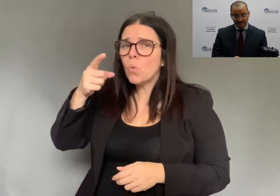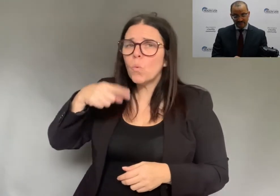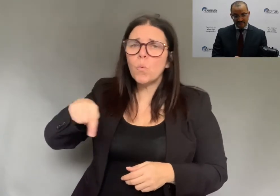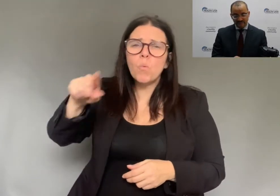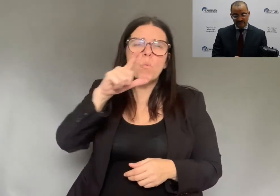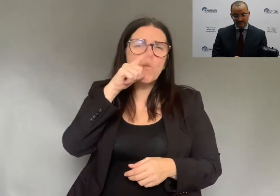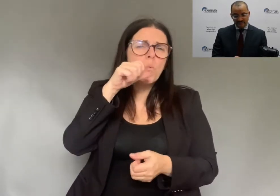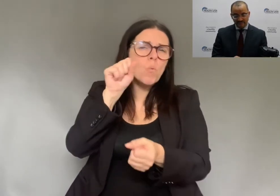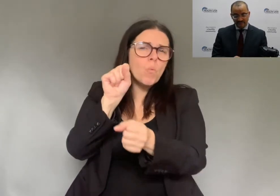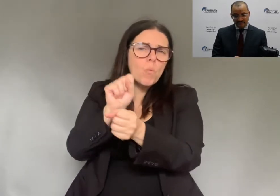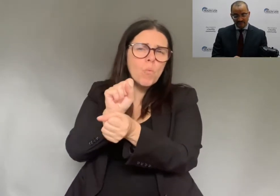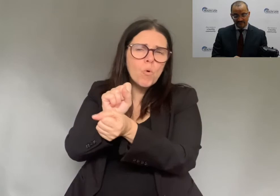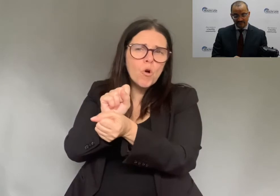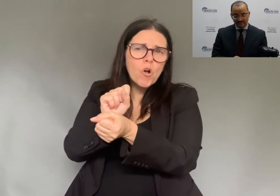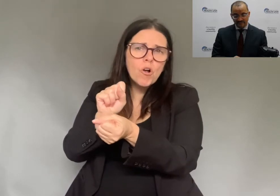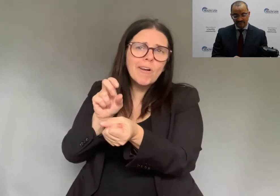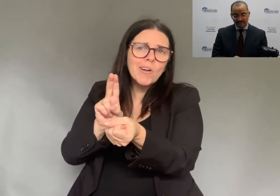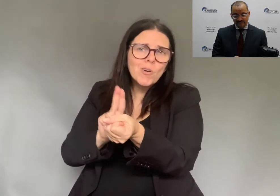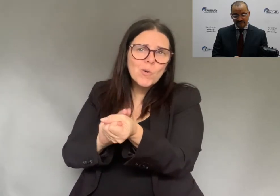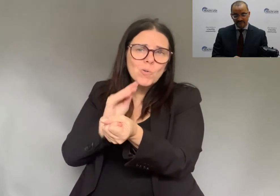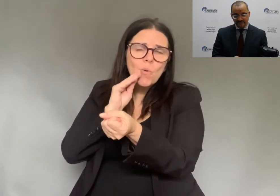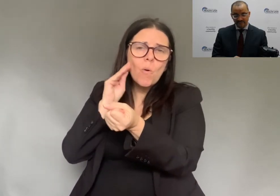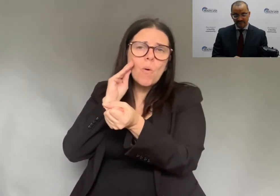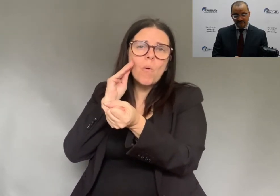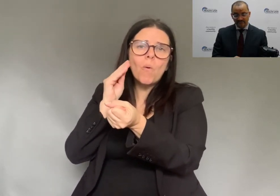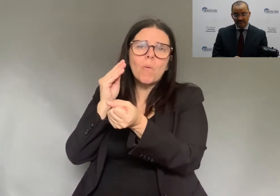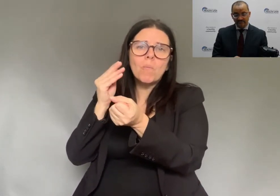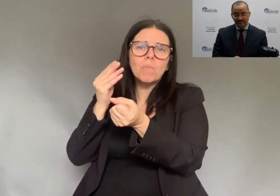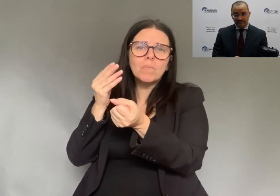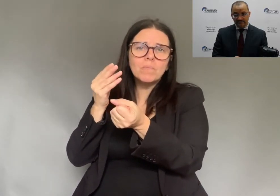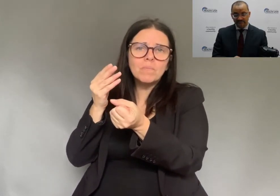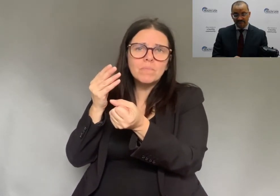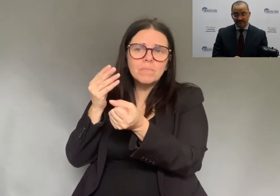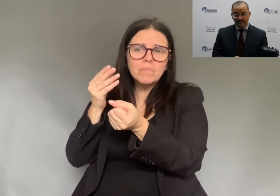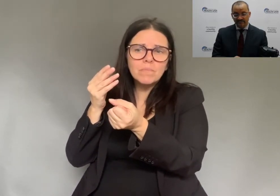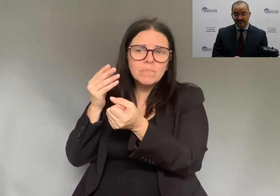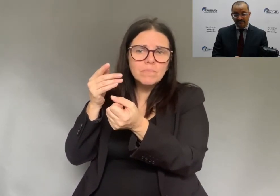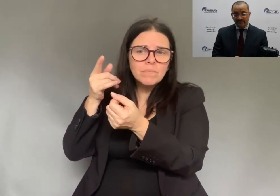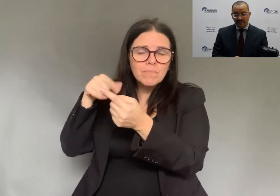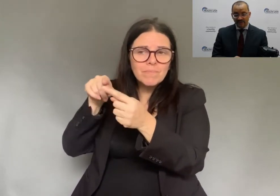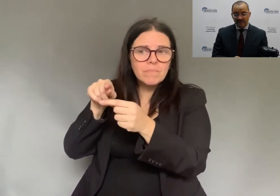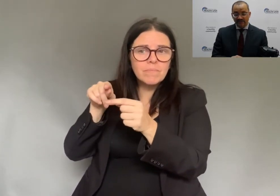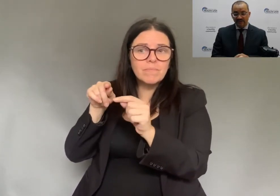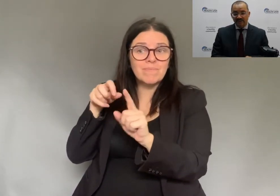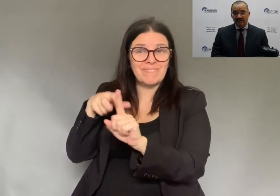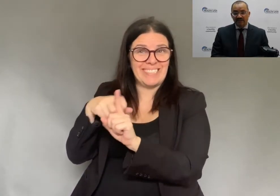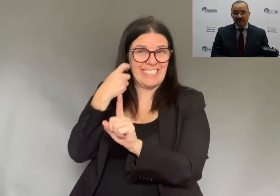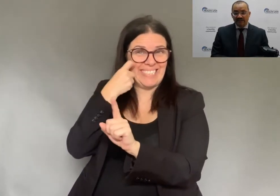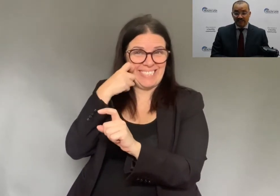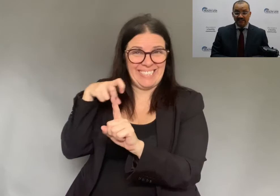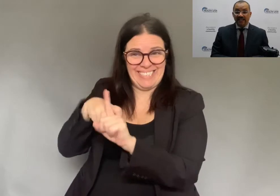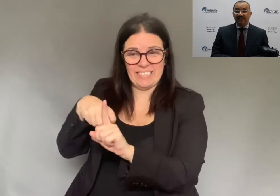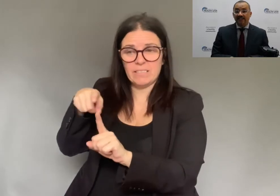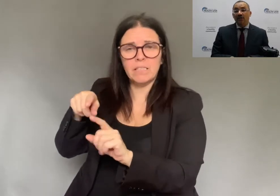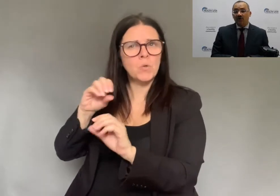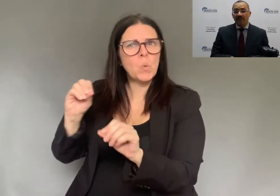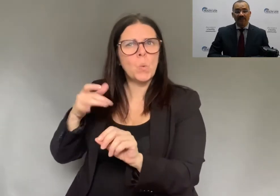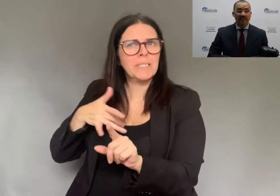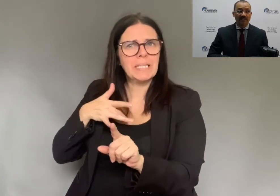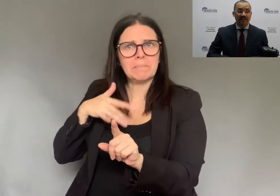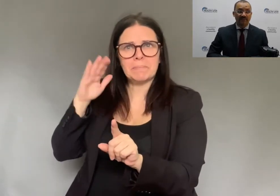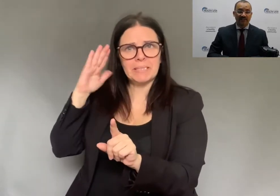of them asymptomatic, that's why it's less likely that they will spread it because of all the precautions that are in place. That is the